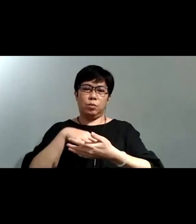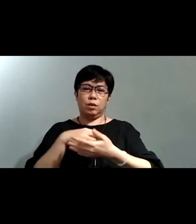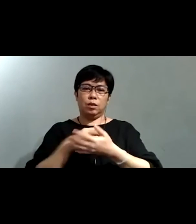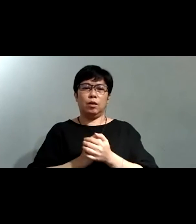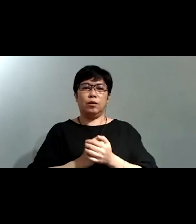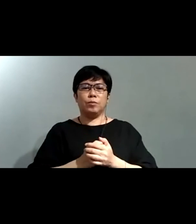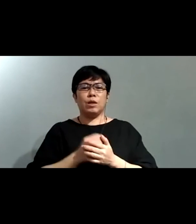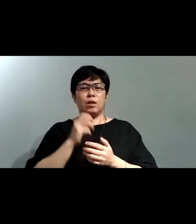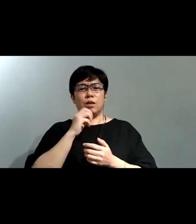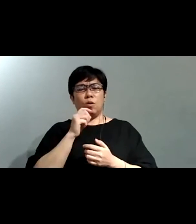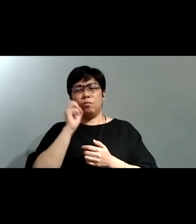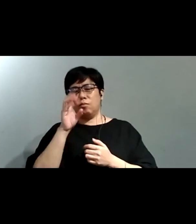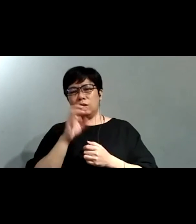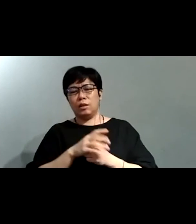start.